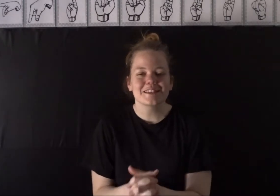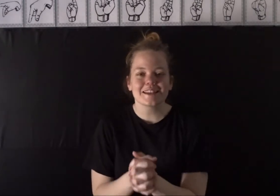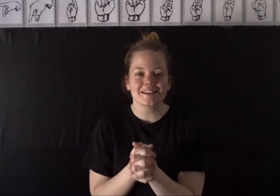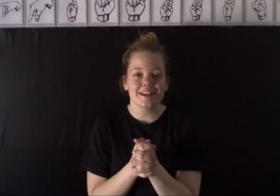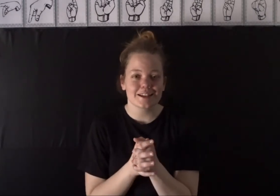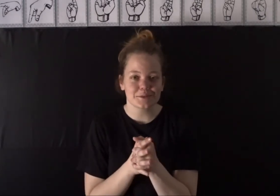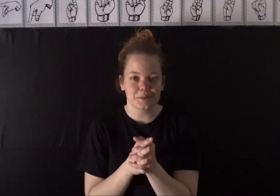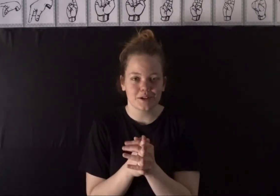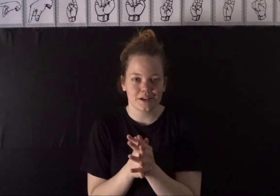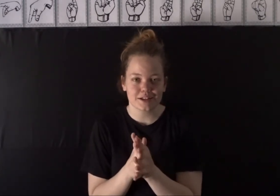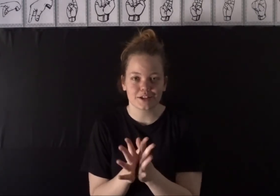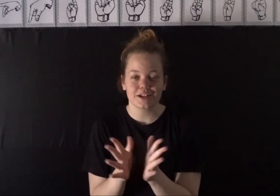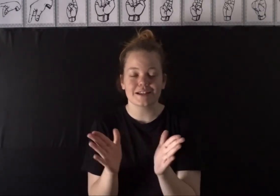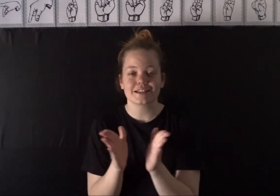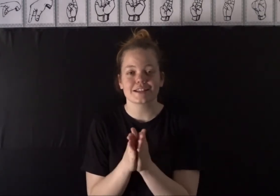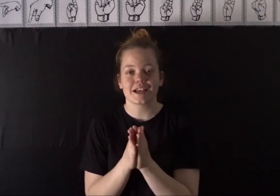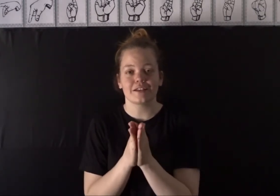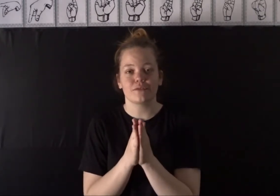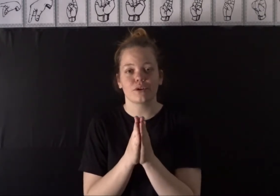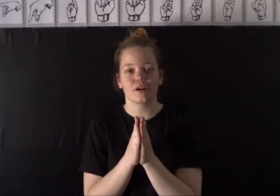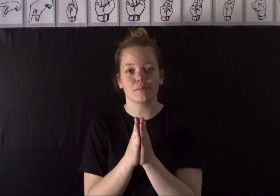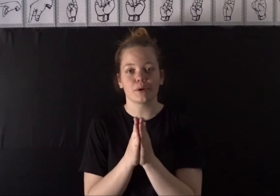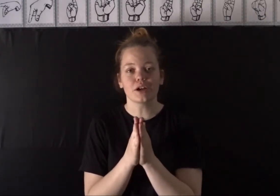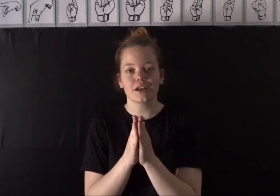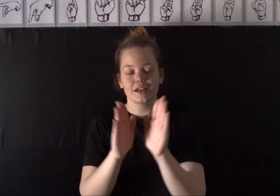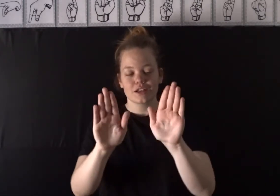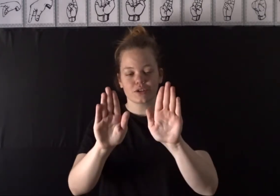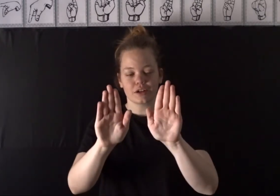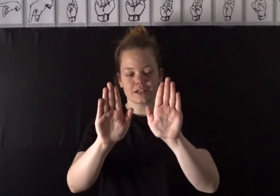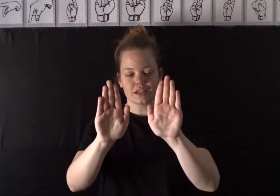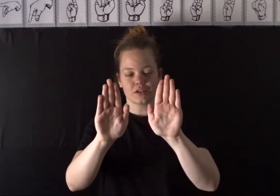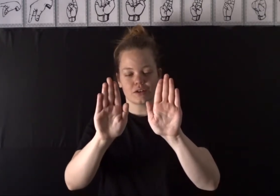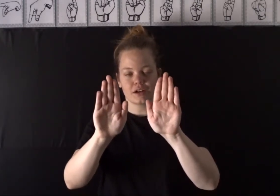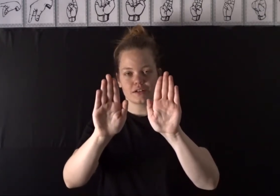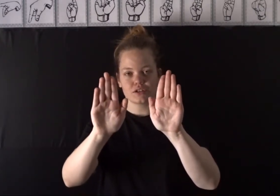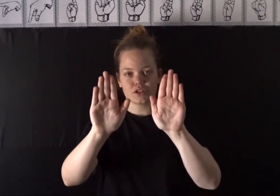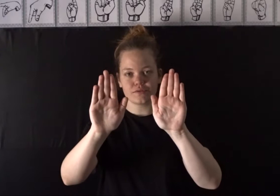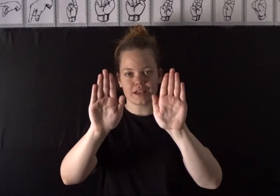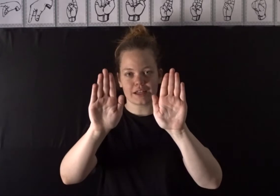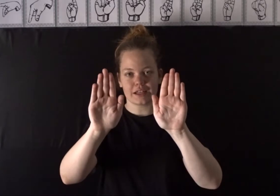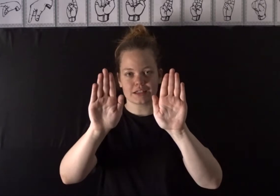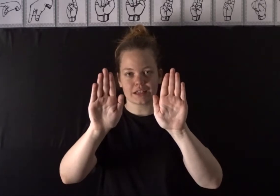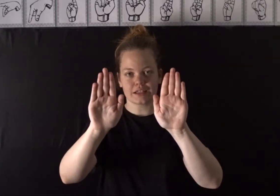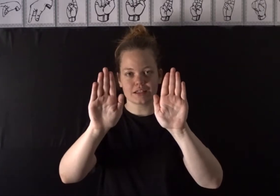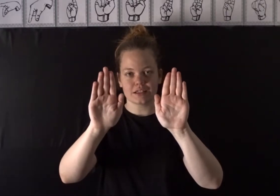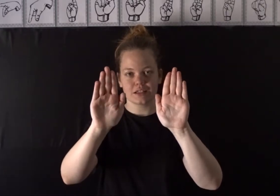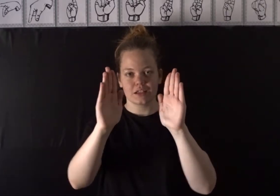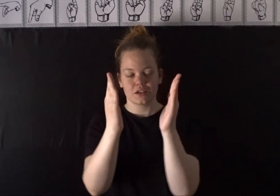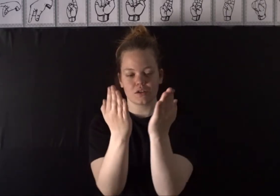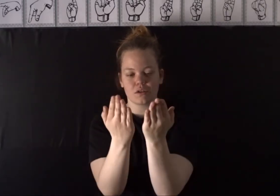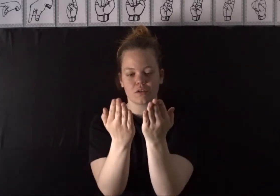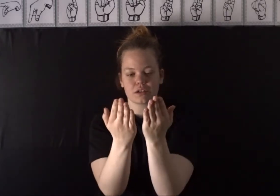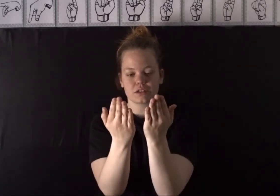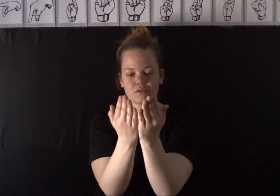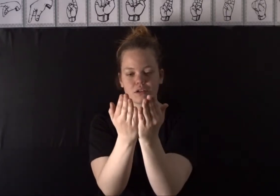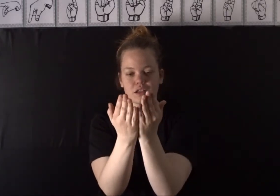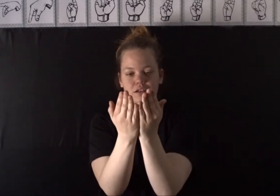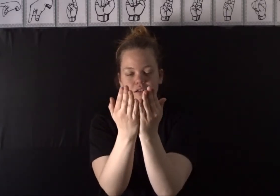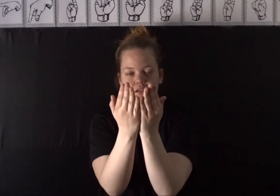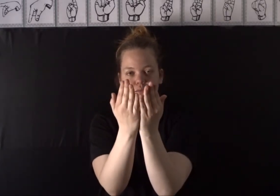The next one we are going to learn is the sign for book. So you're going to take your two flat hands like this. You are going to connect them